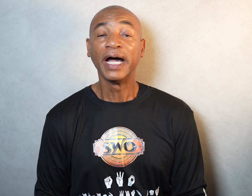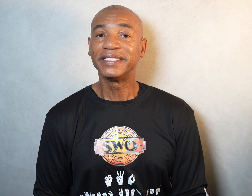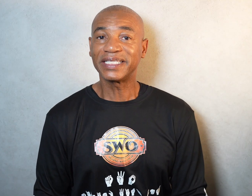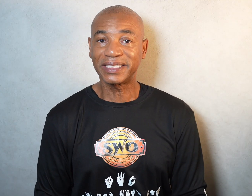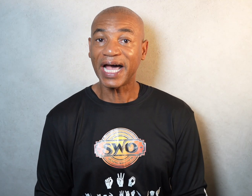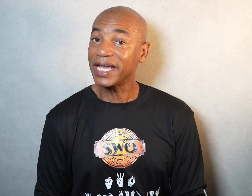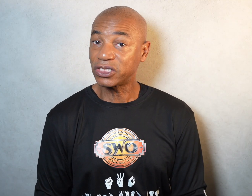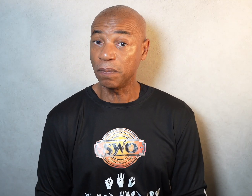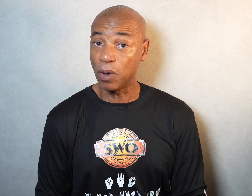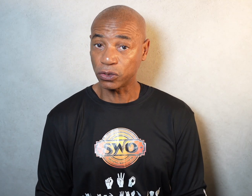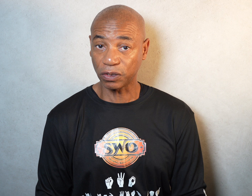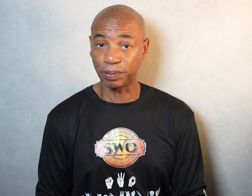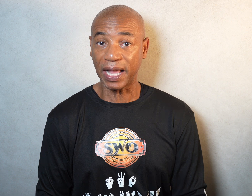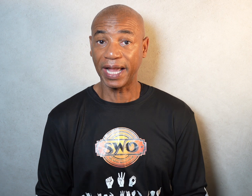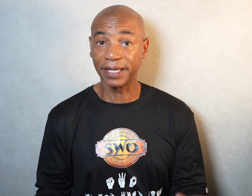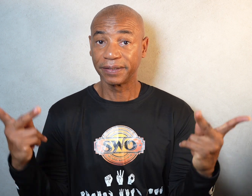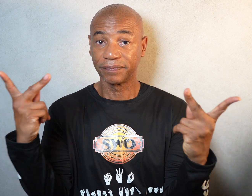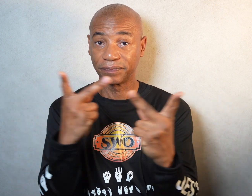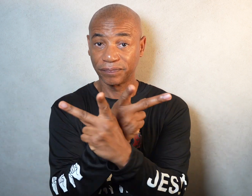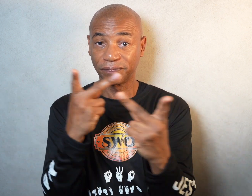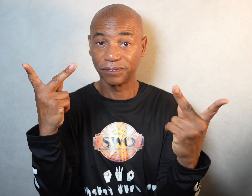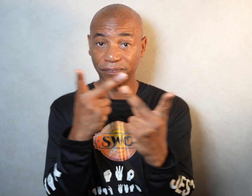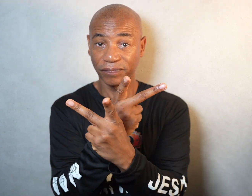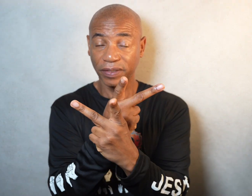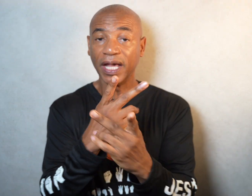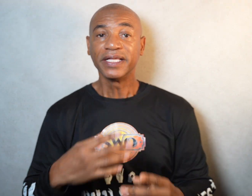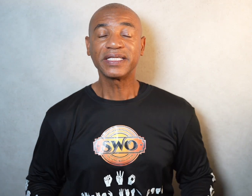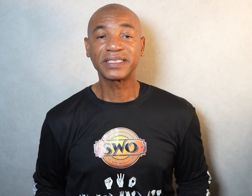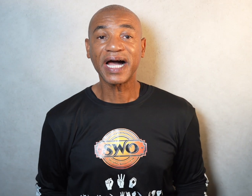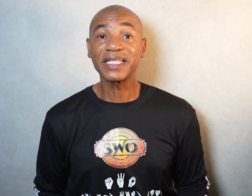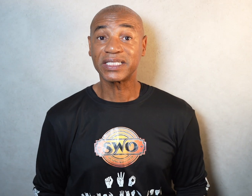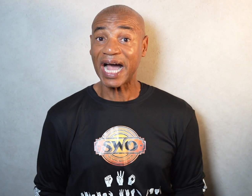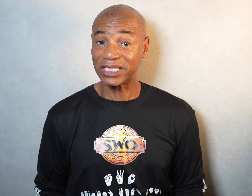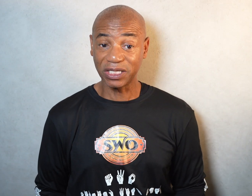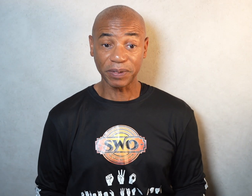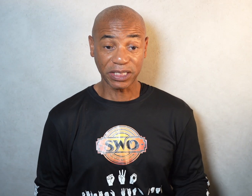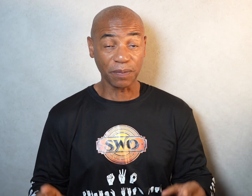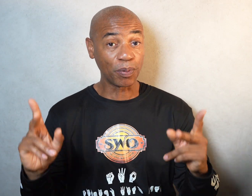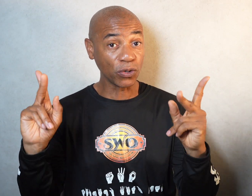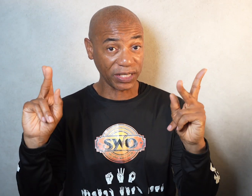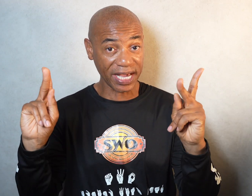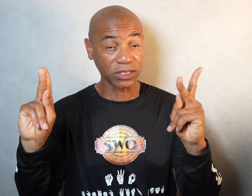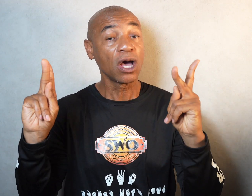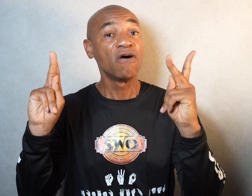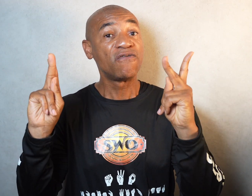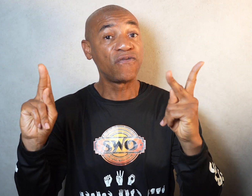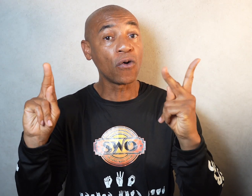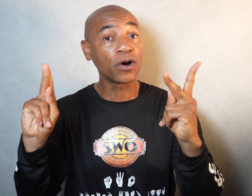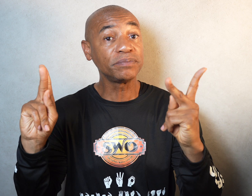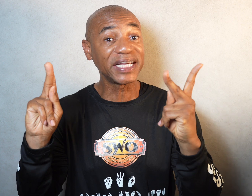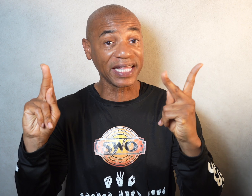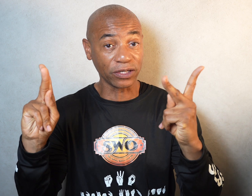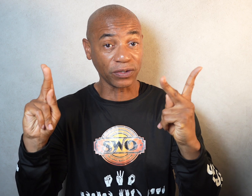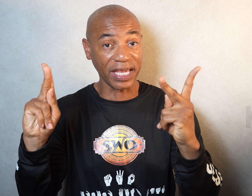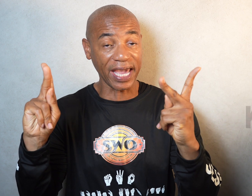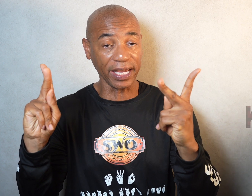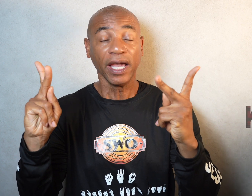The sign to multiply. The sign is I simply take both hands, form the letter K, and